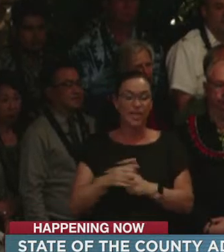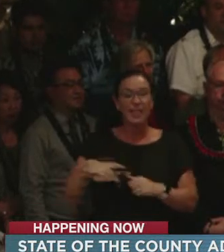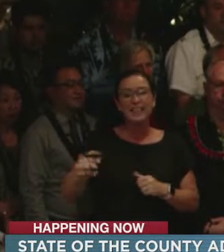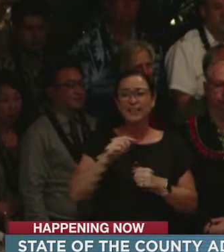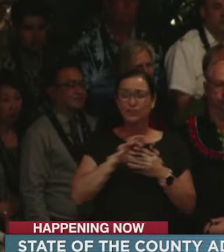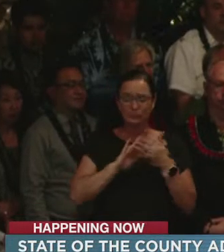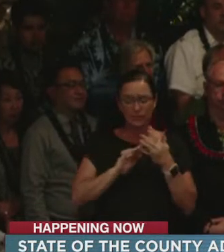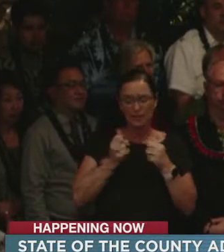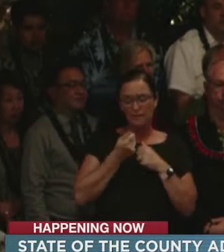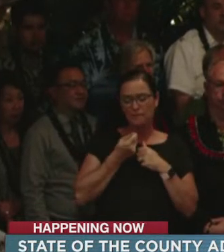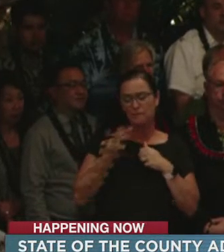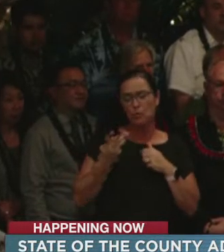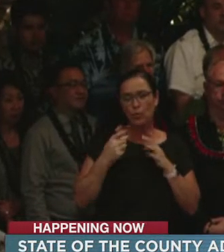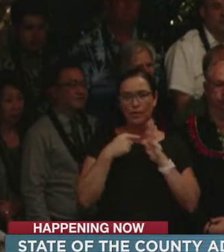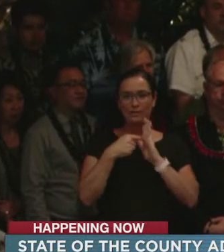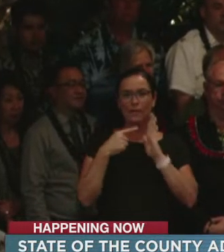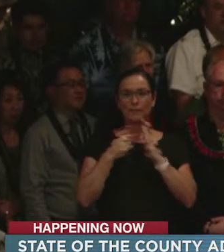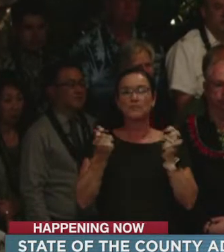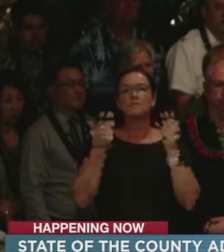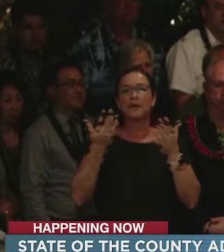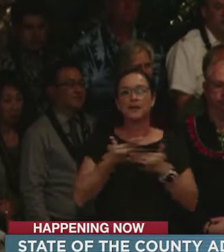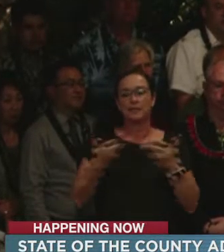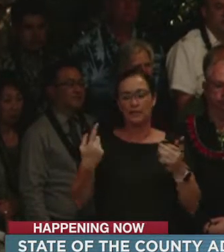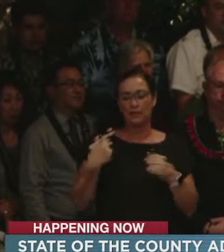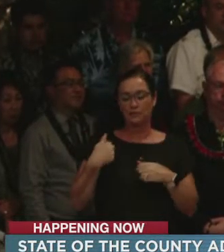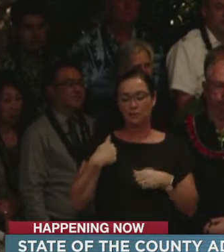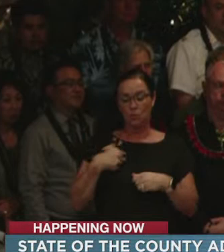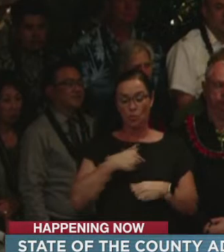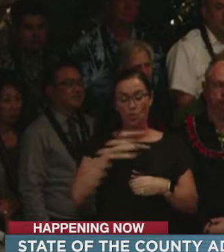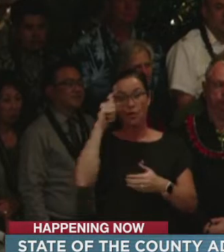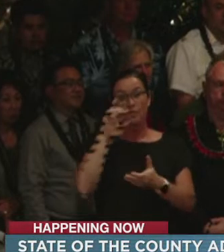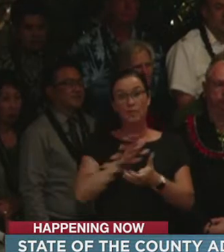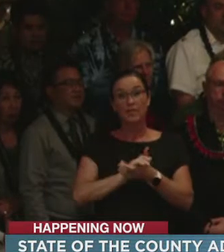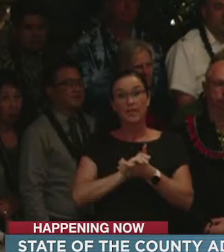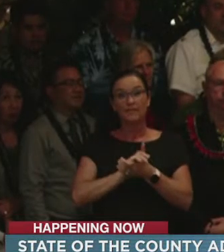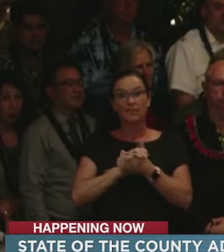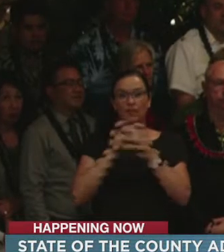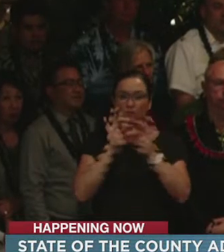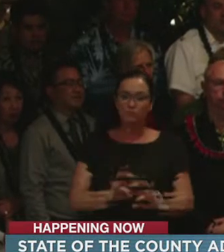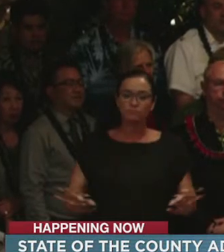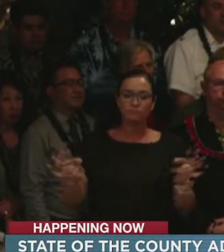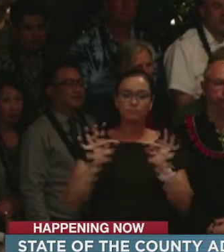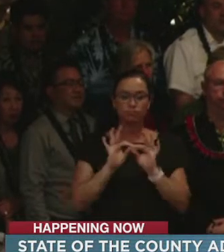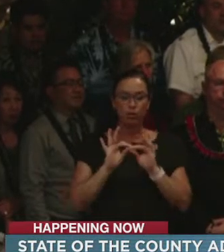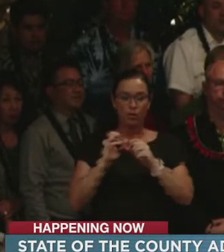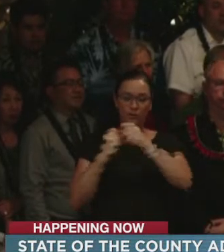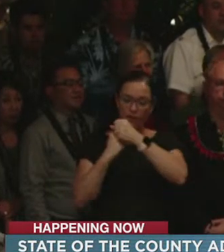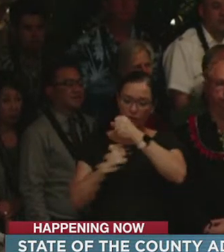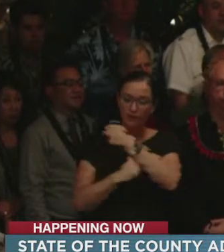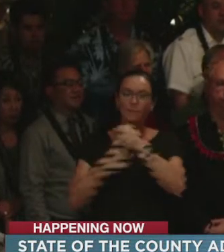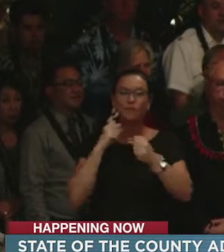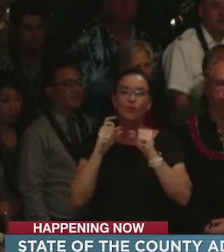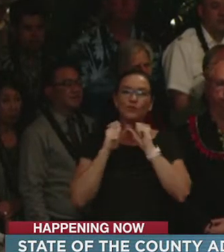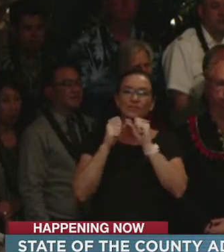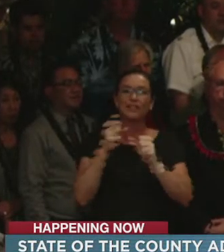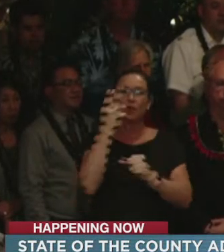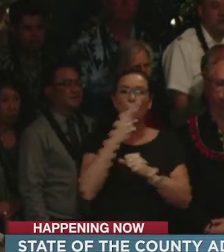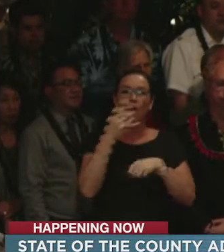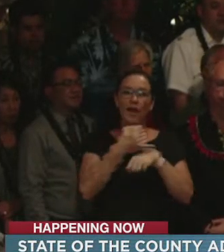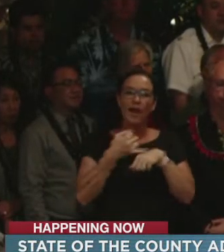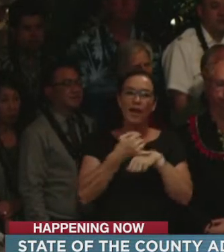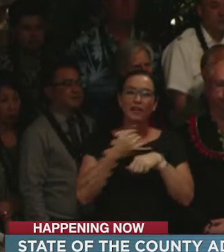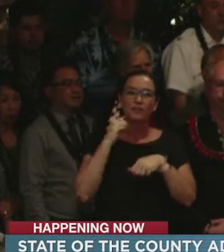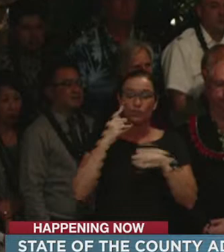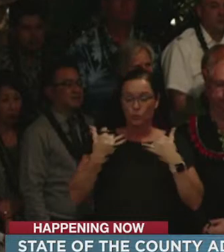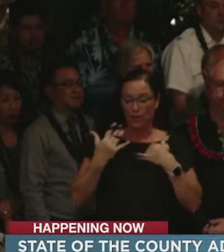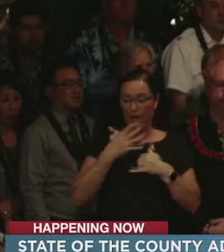few examples of the many steps we believe are fundamental building blocks for a resilient Hawaii Island for today and well into the